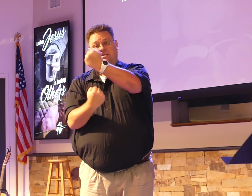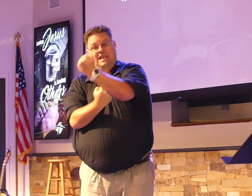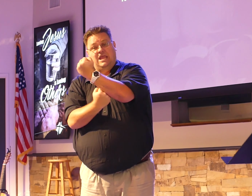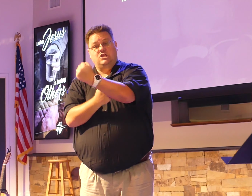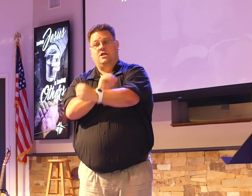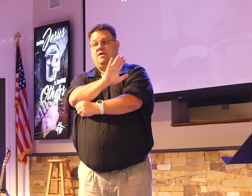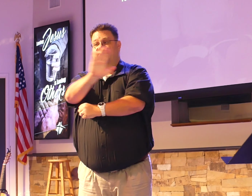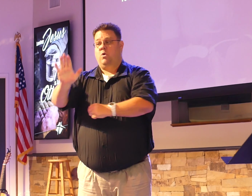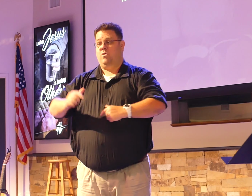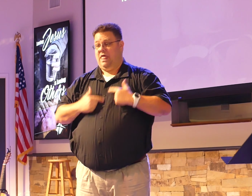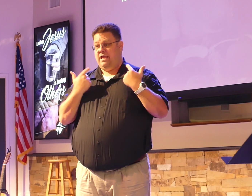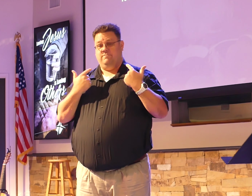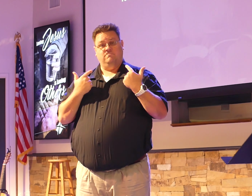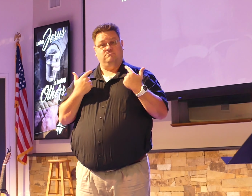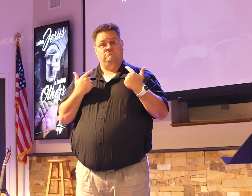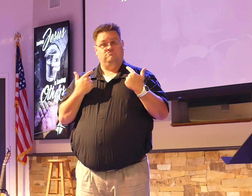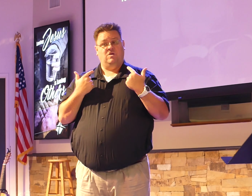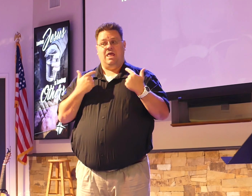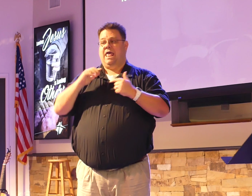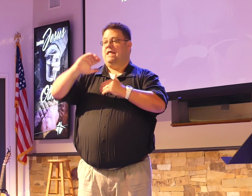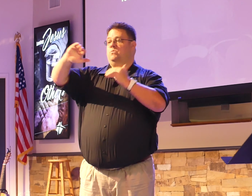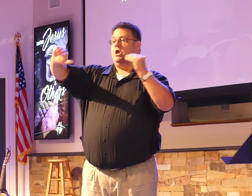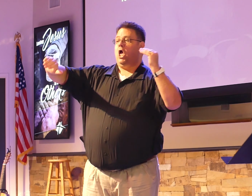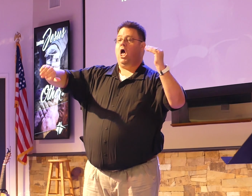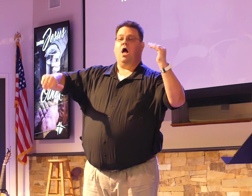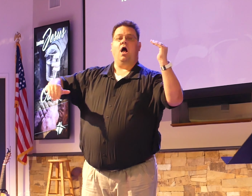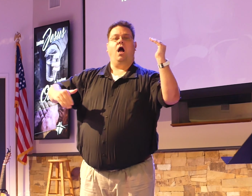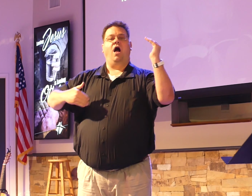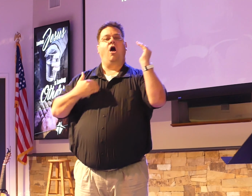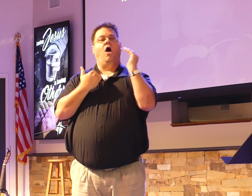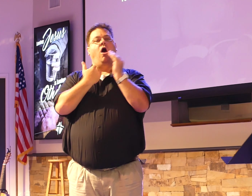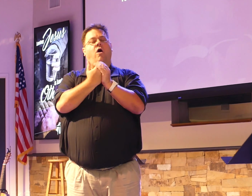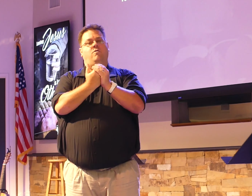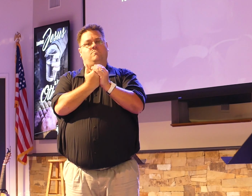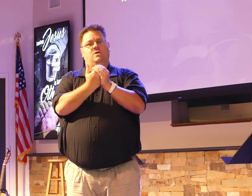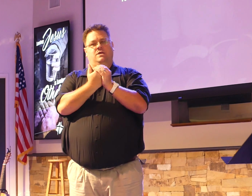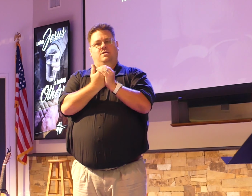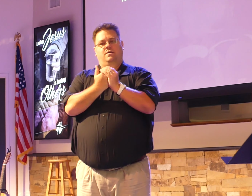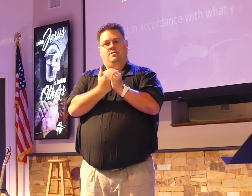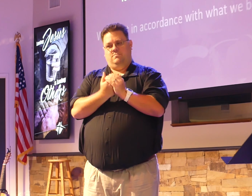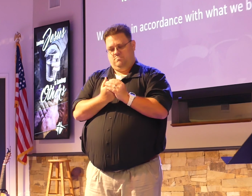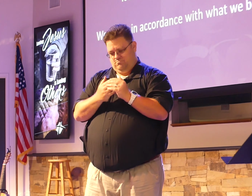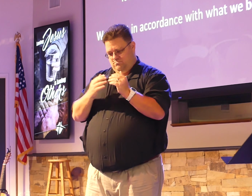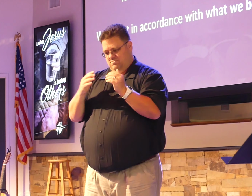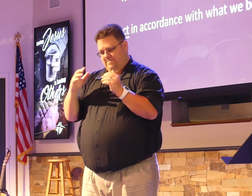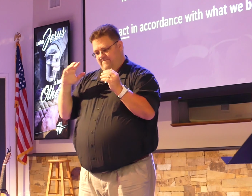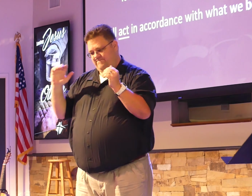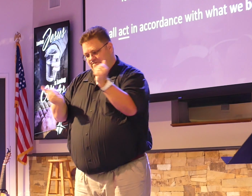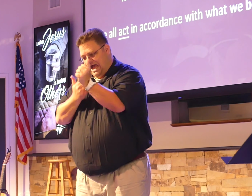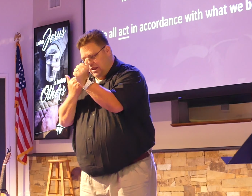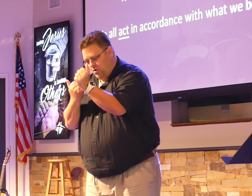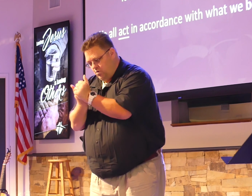the very next thing says we all, typically, we all act in accordance with what we believe.